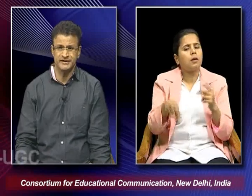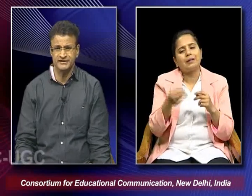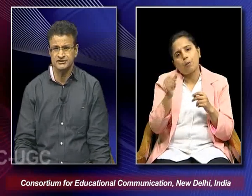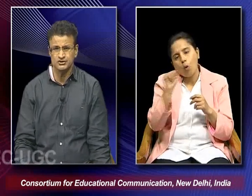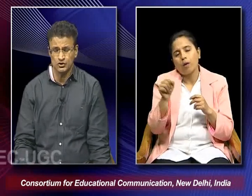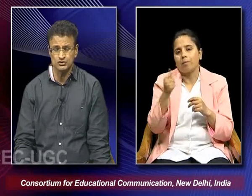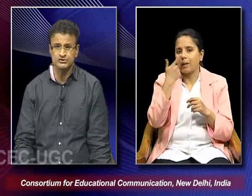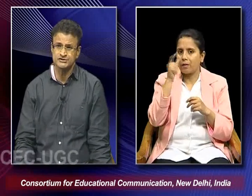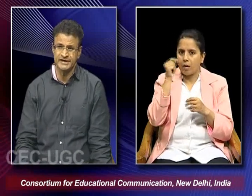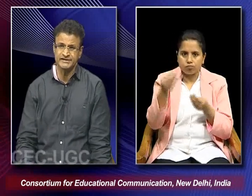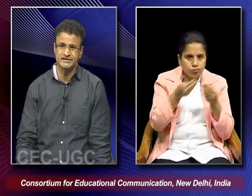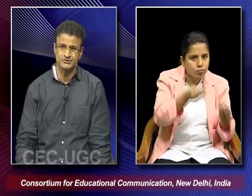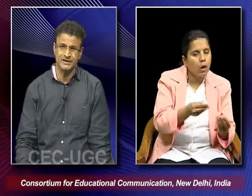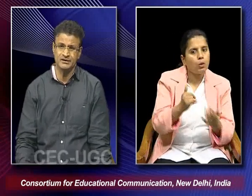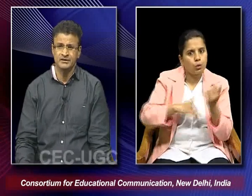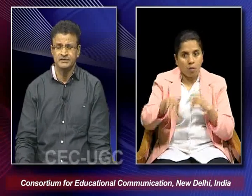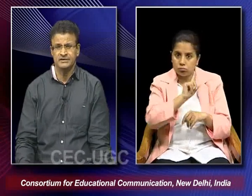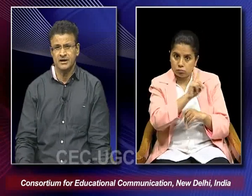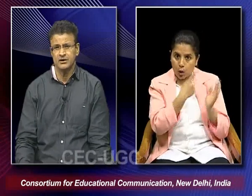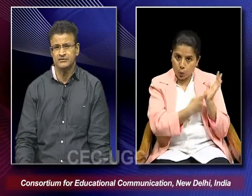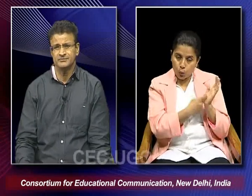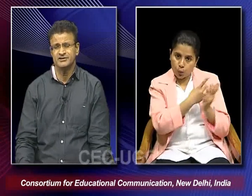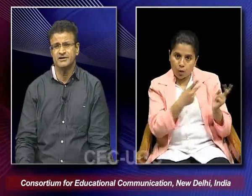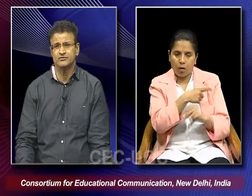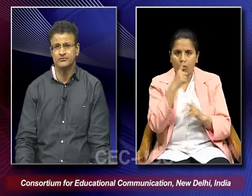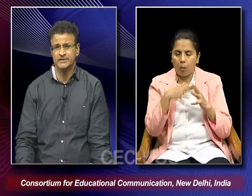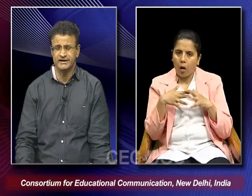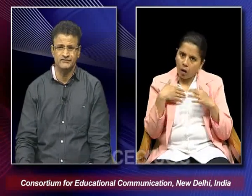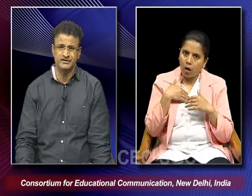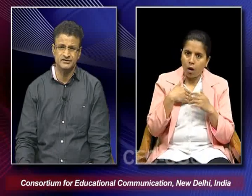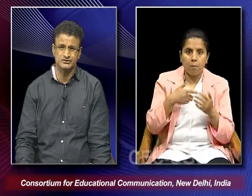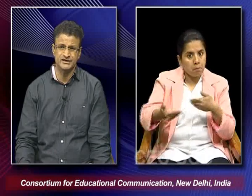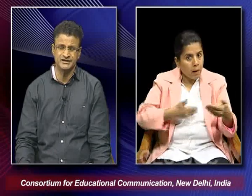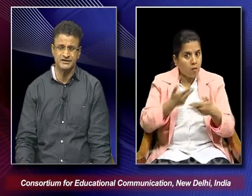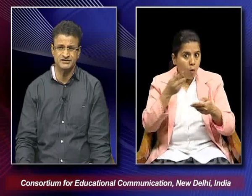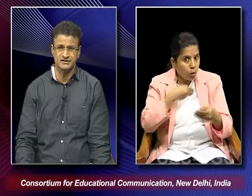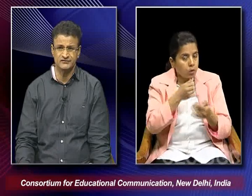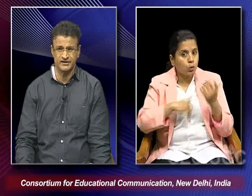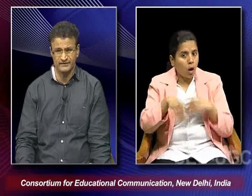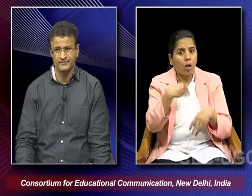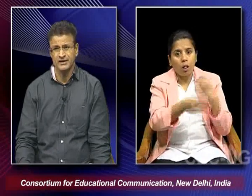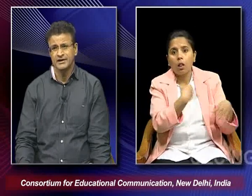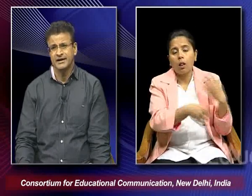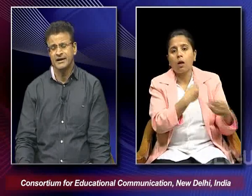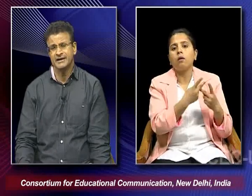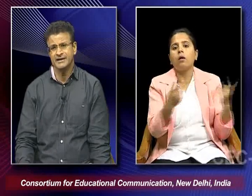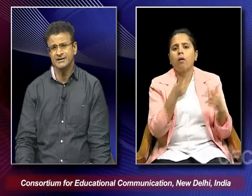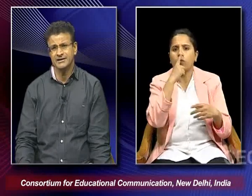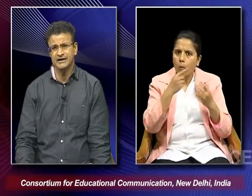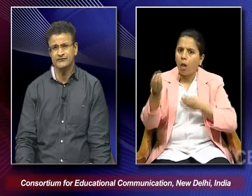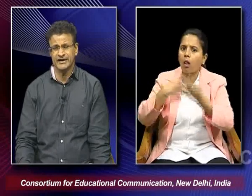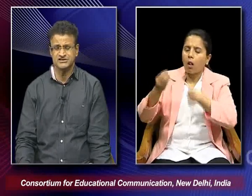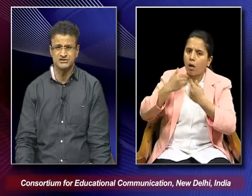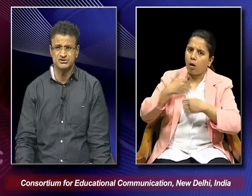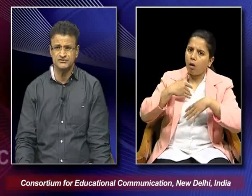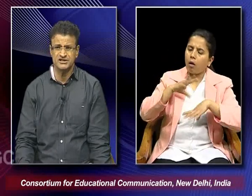the parents or through the society as well, that how the women, they have to behave in the society in a certain way, and any kind